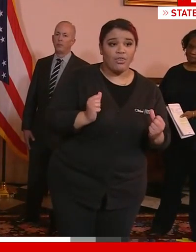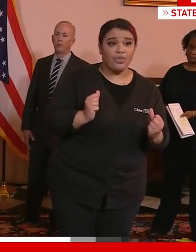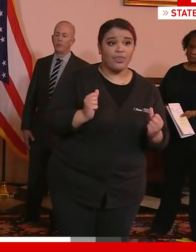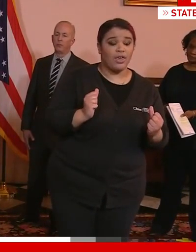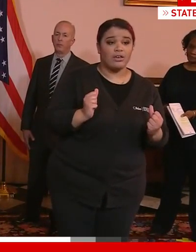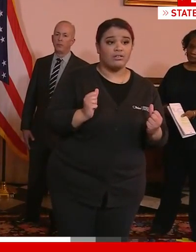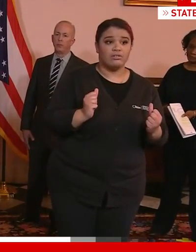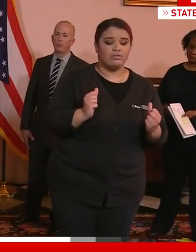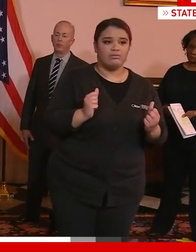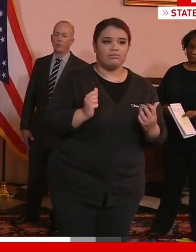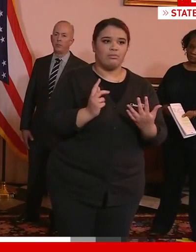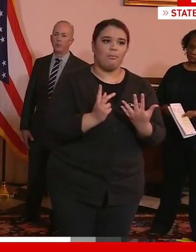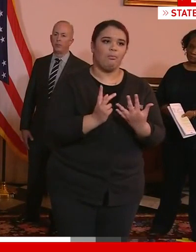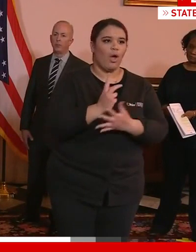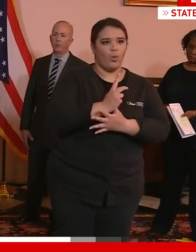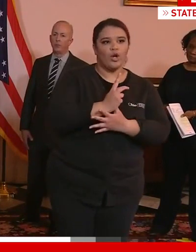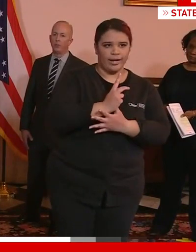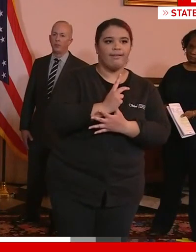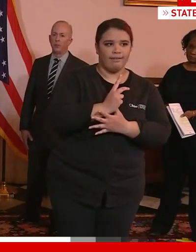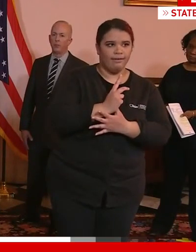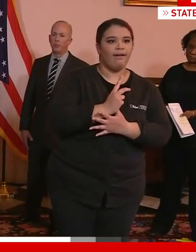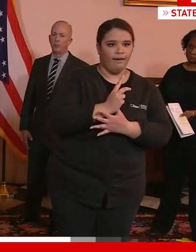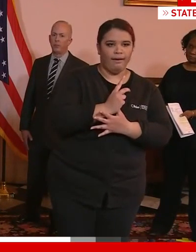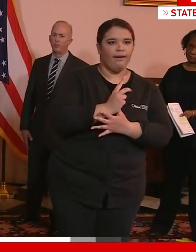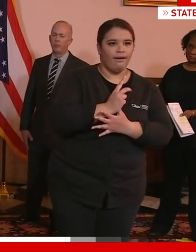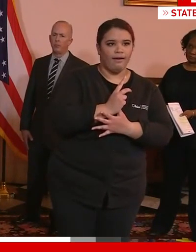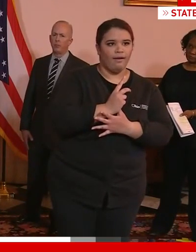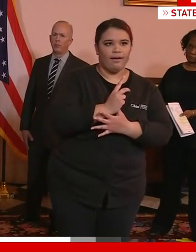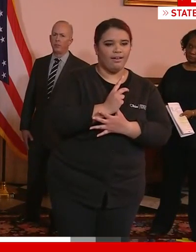political interests, and making sure that